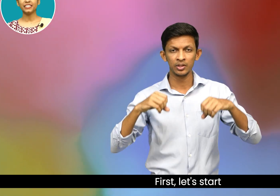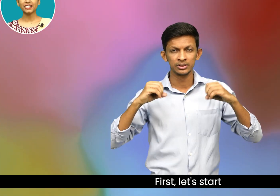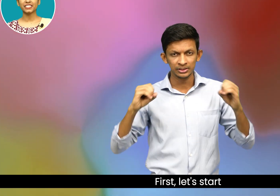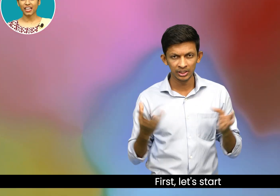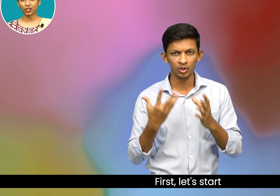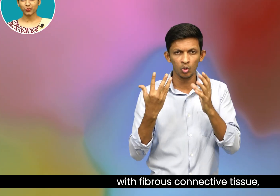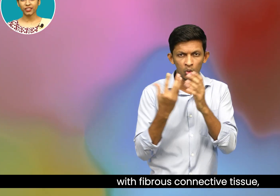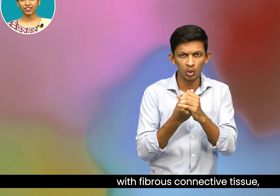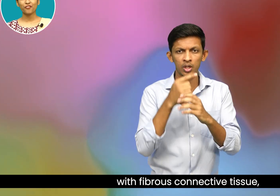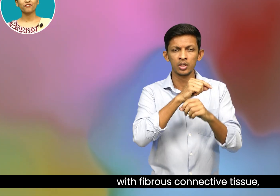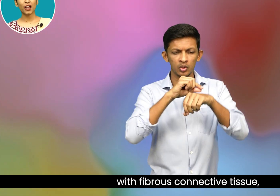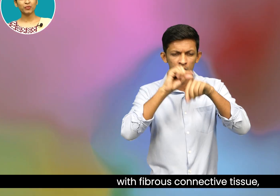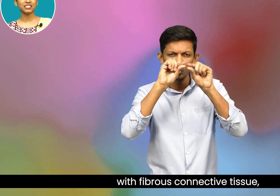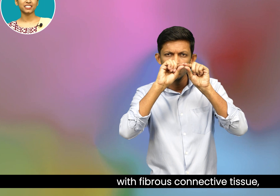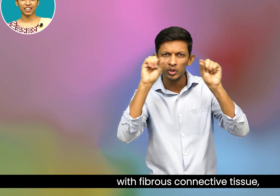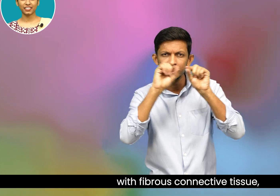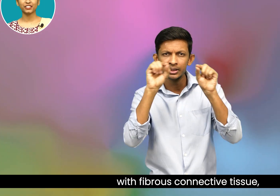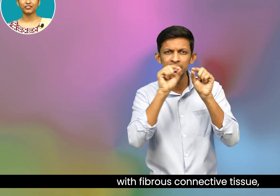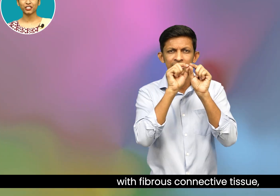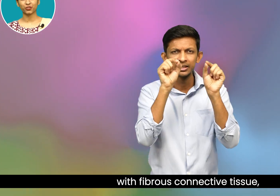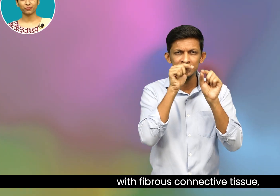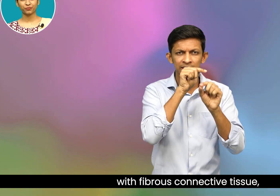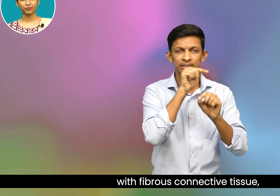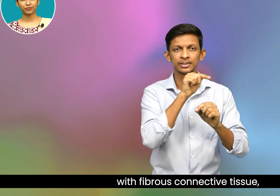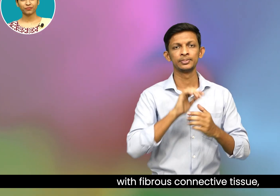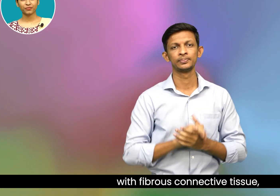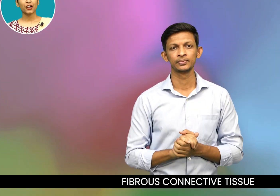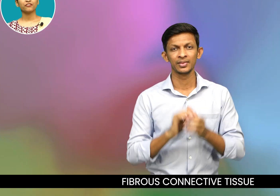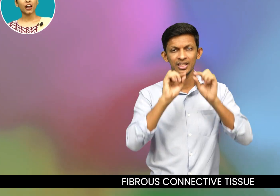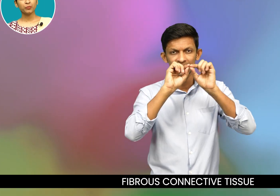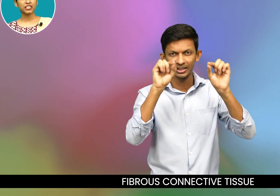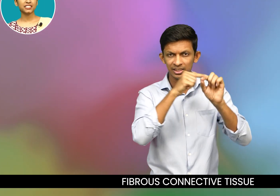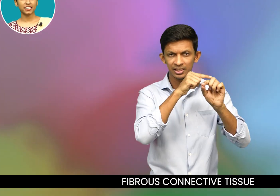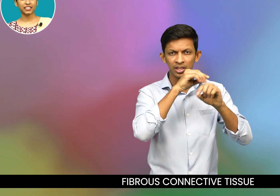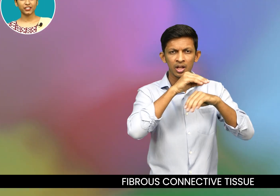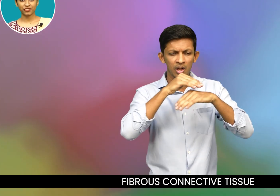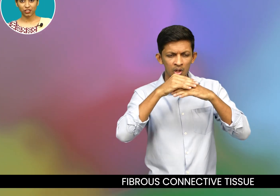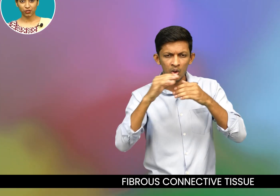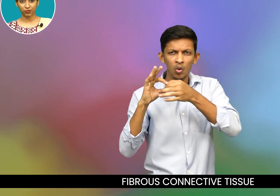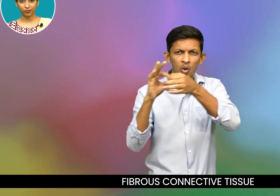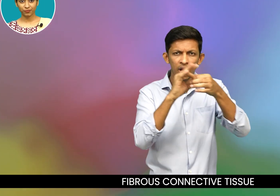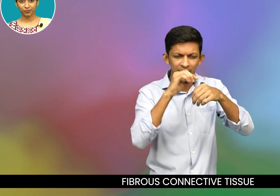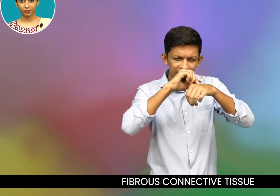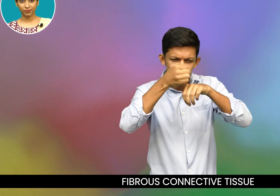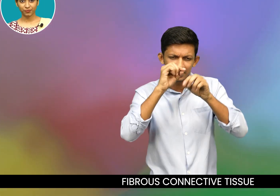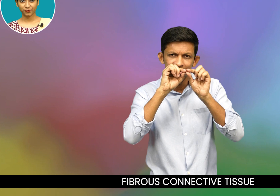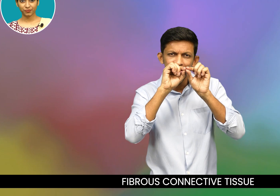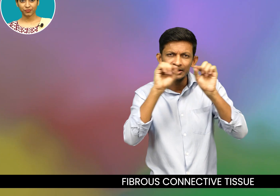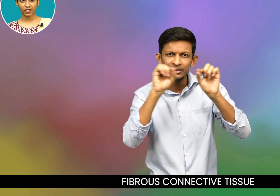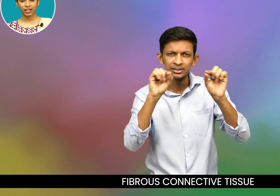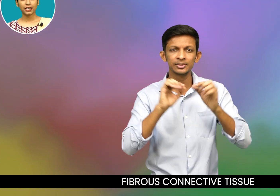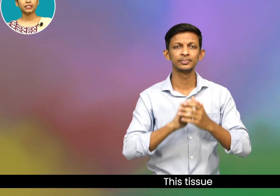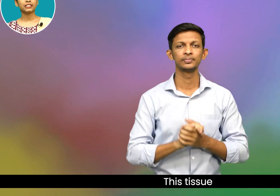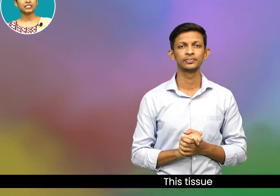First, let's start with fibrous connective tissue. Fibrous connective tissue